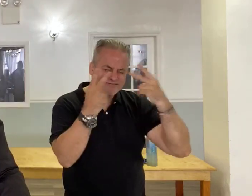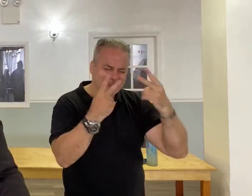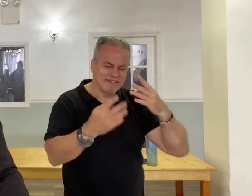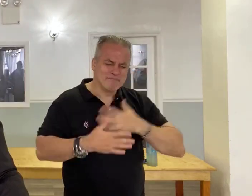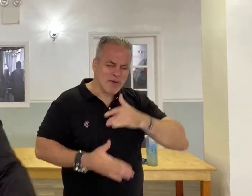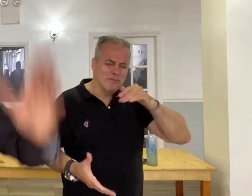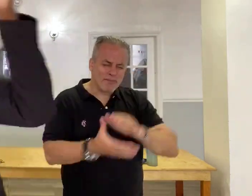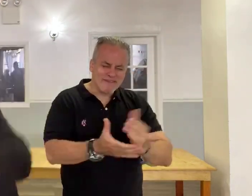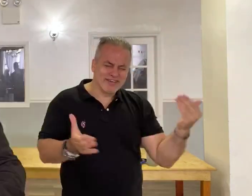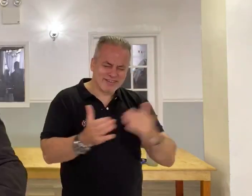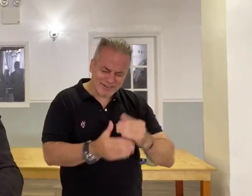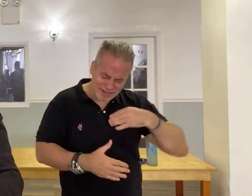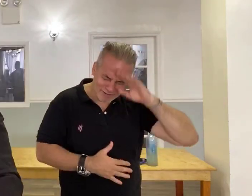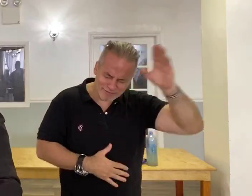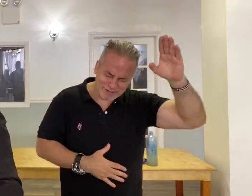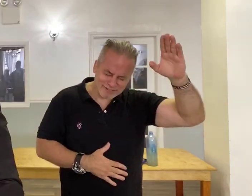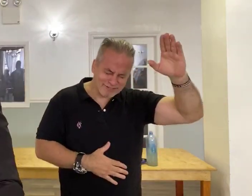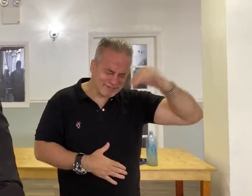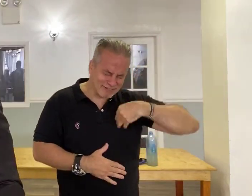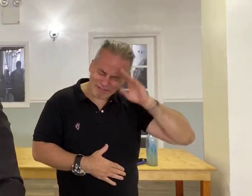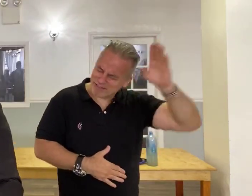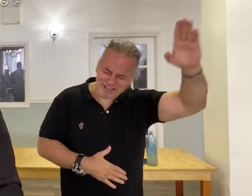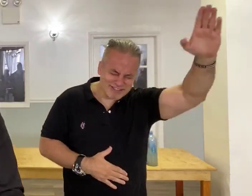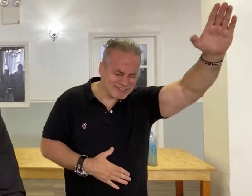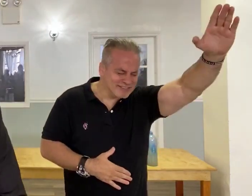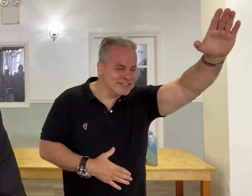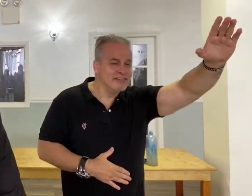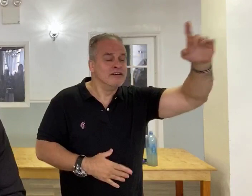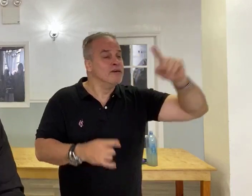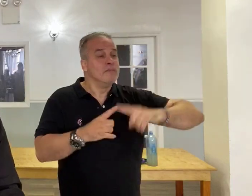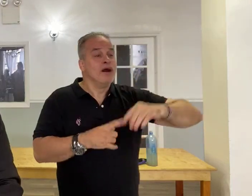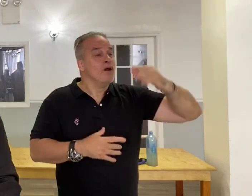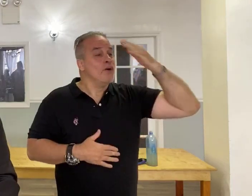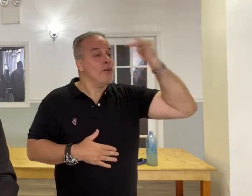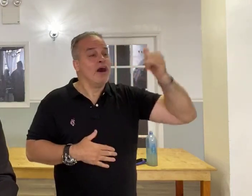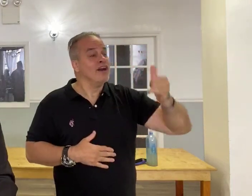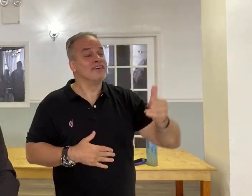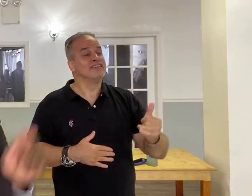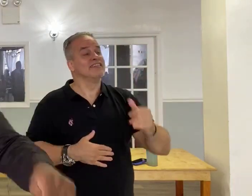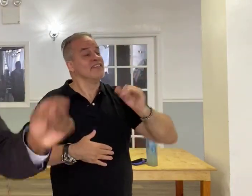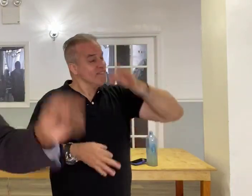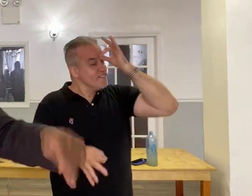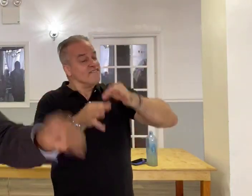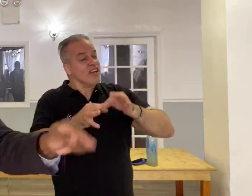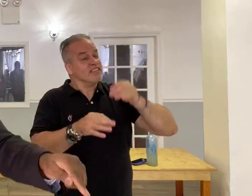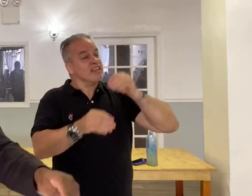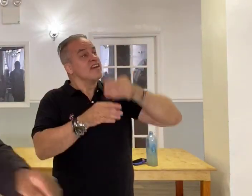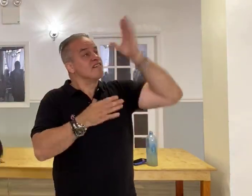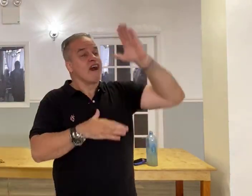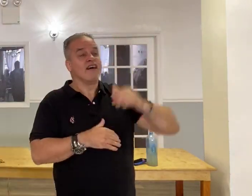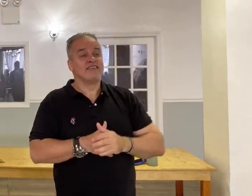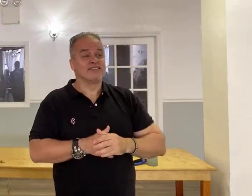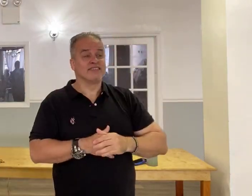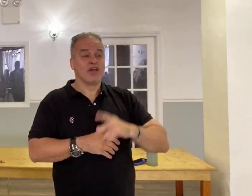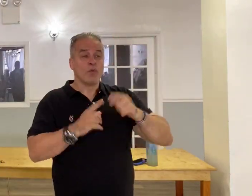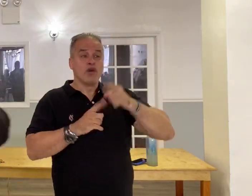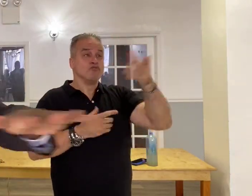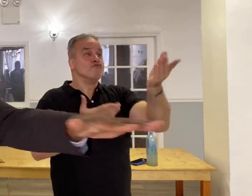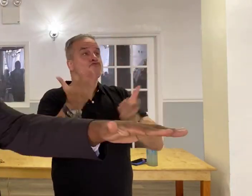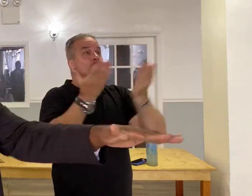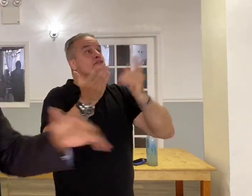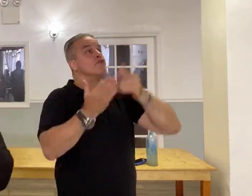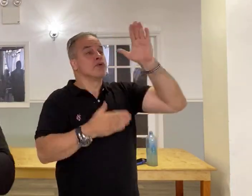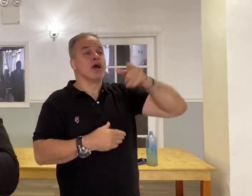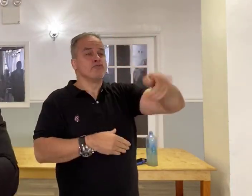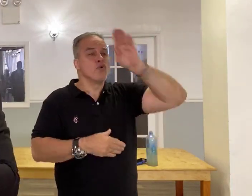his saints. To be absent from the body is to be present with the Lord. You may say goodbye to someone here